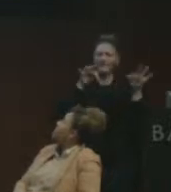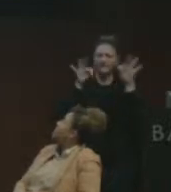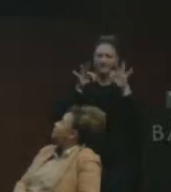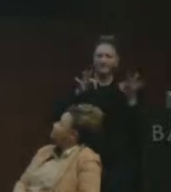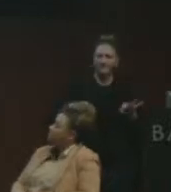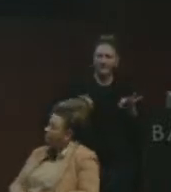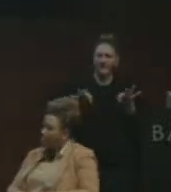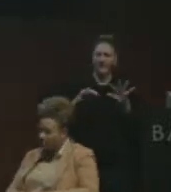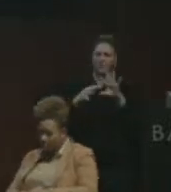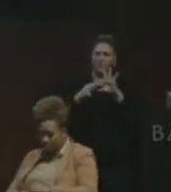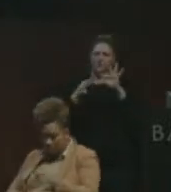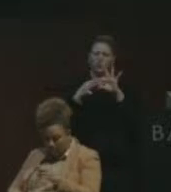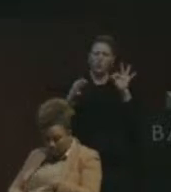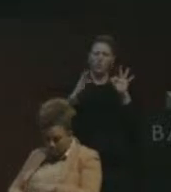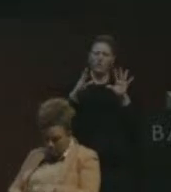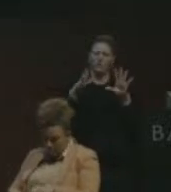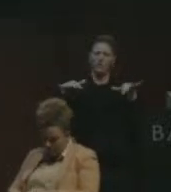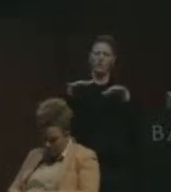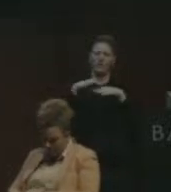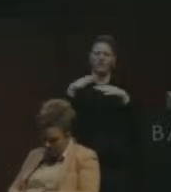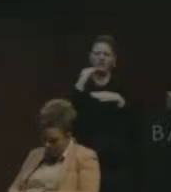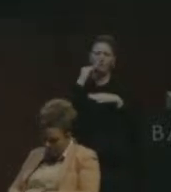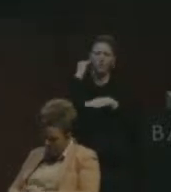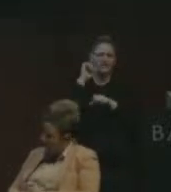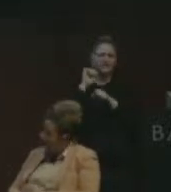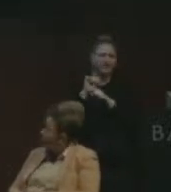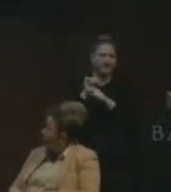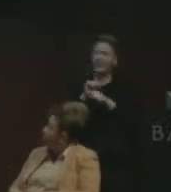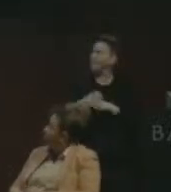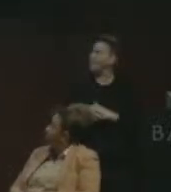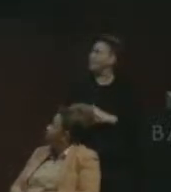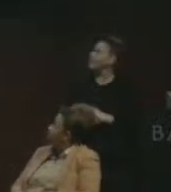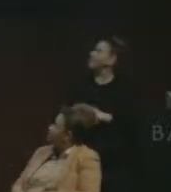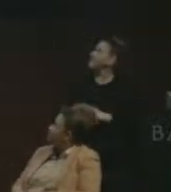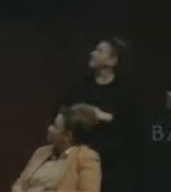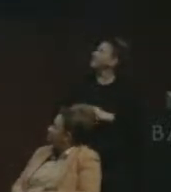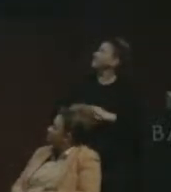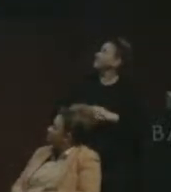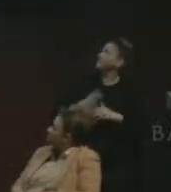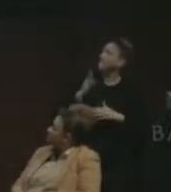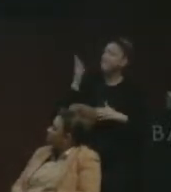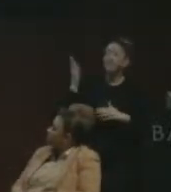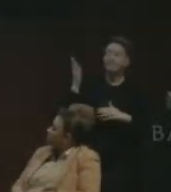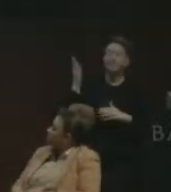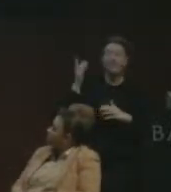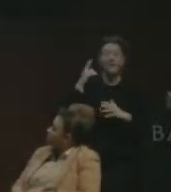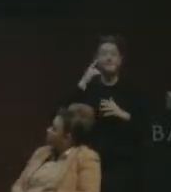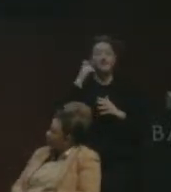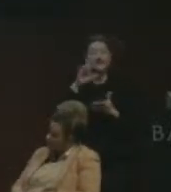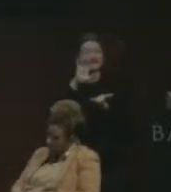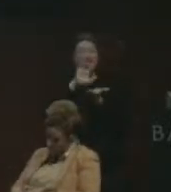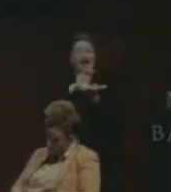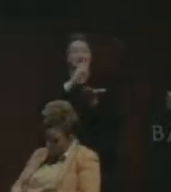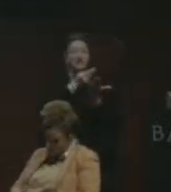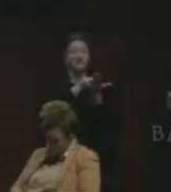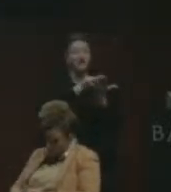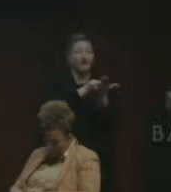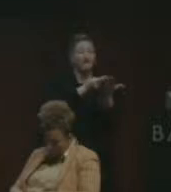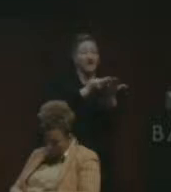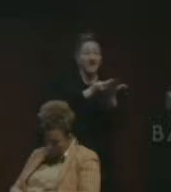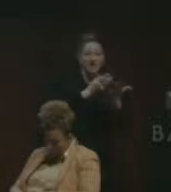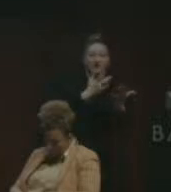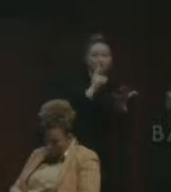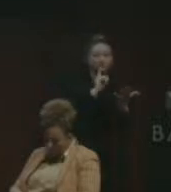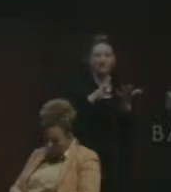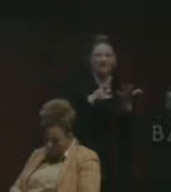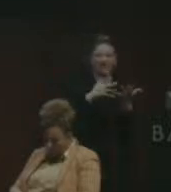domestic labor?" And she went on to say that it was because the capitalist economy is structurally hostile to the industrialization of